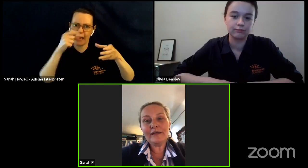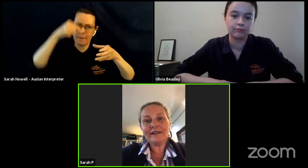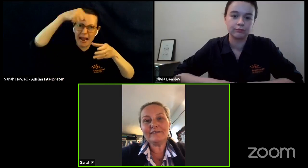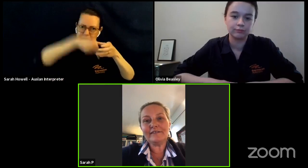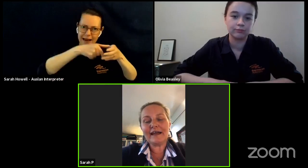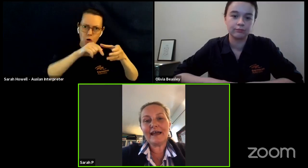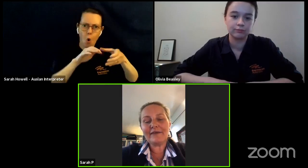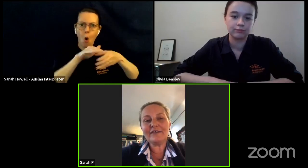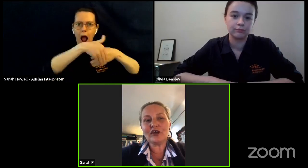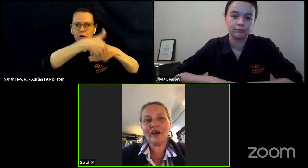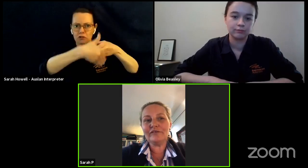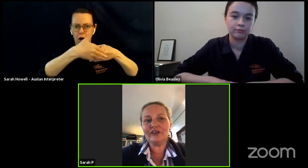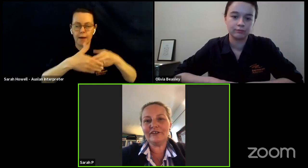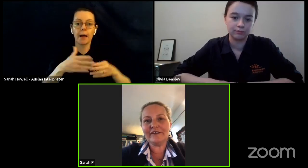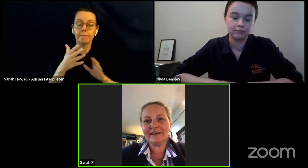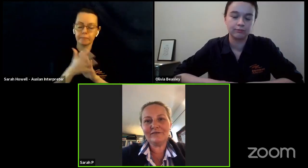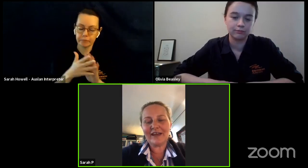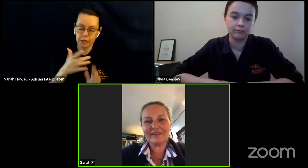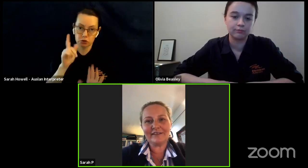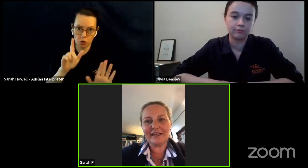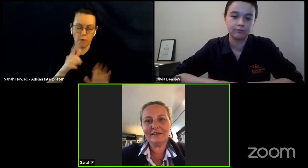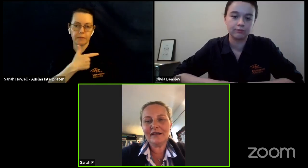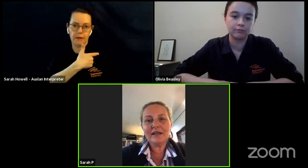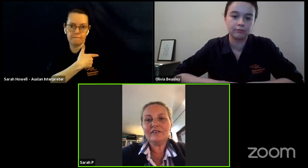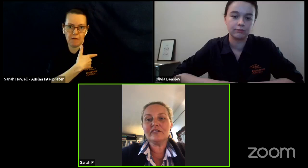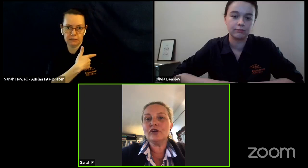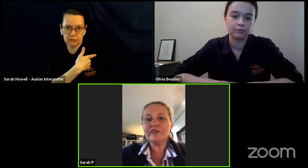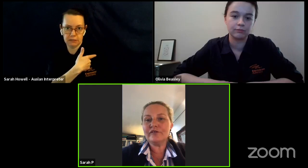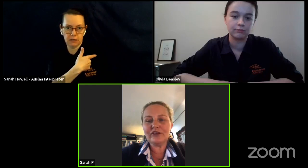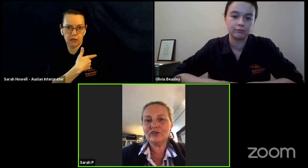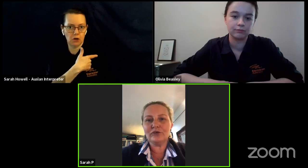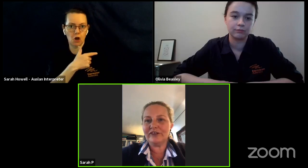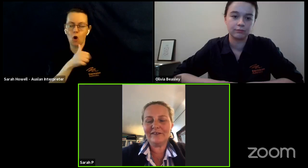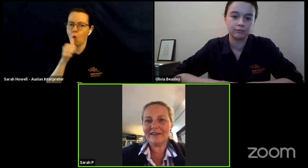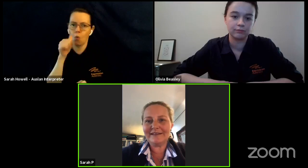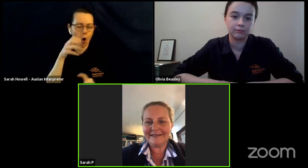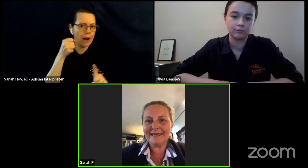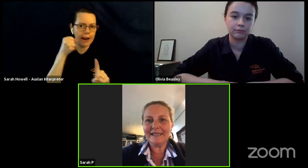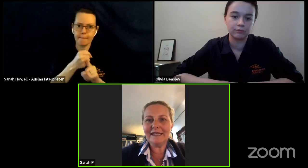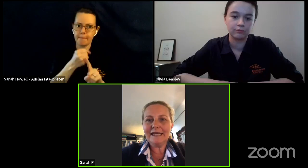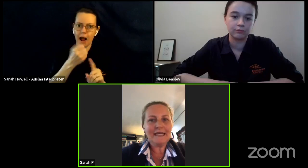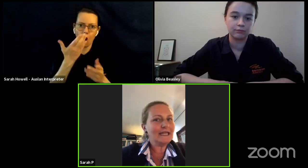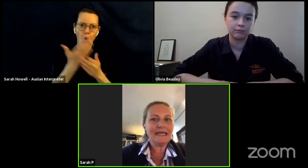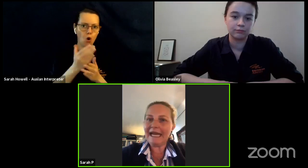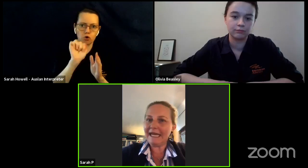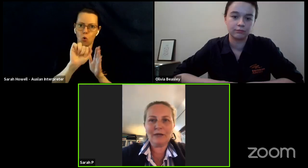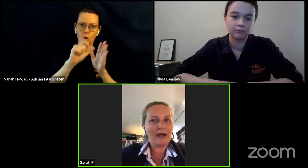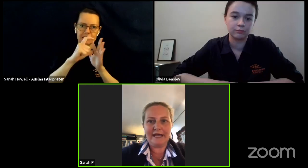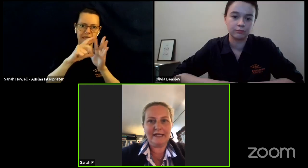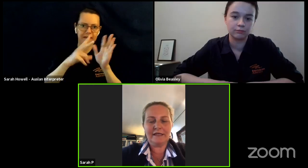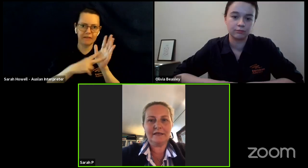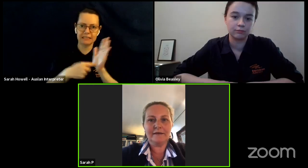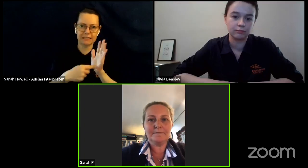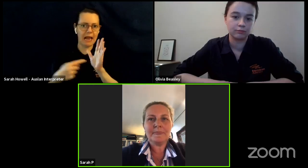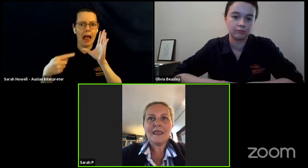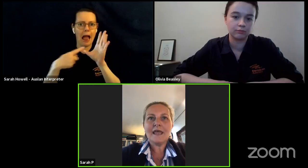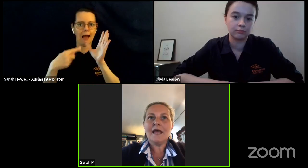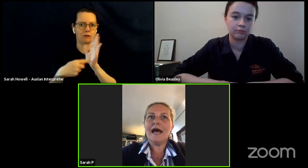no, having the COVID-19 vaccine does not affect your DVT in any way.